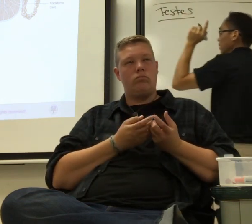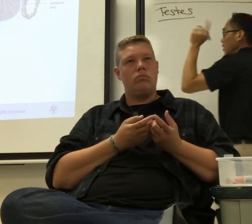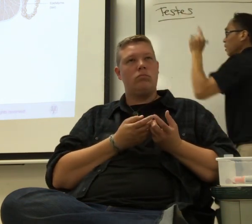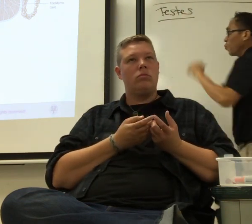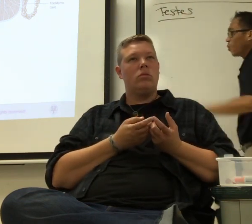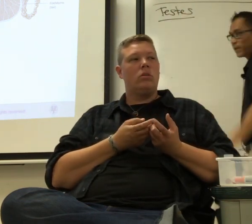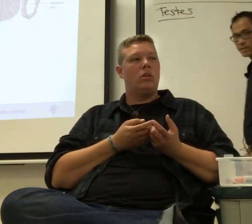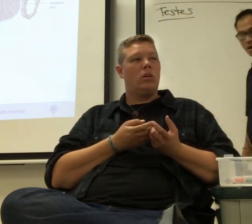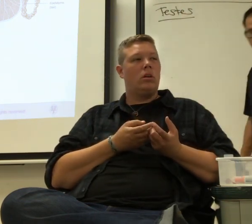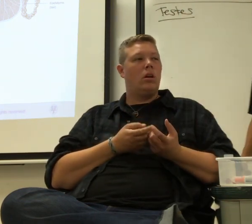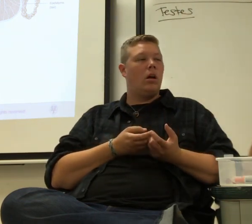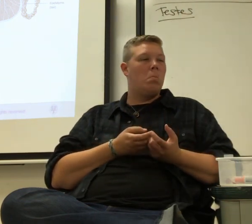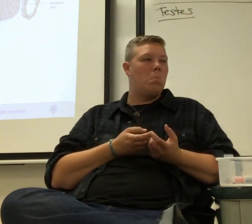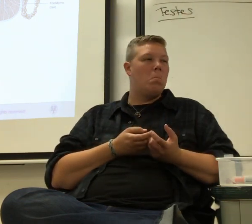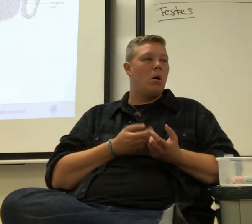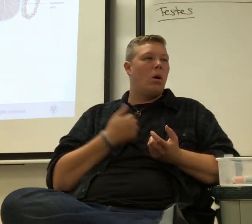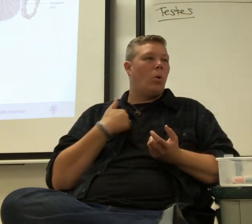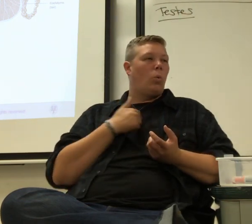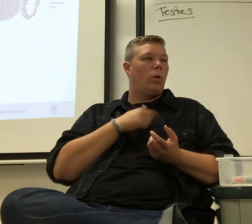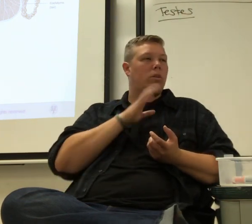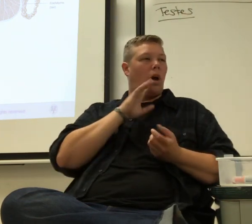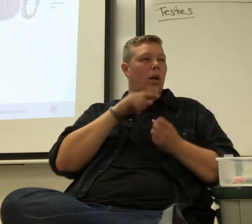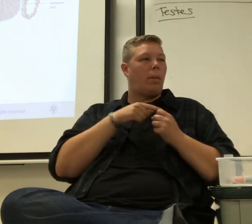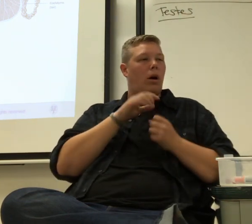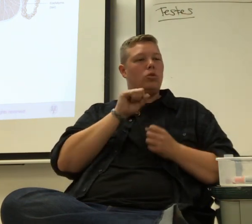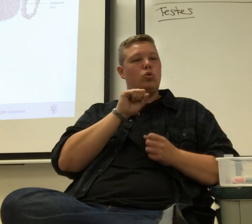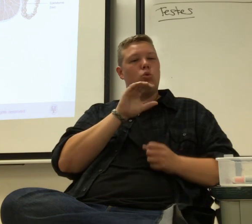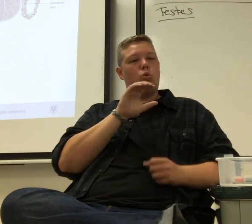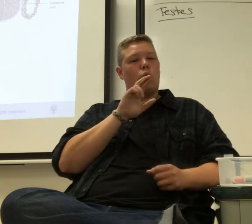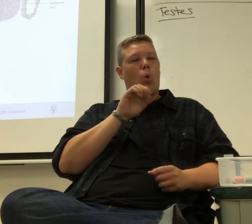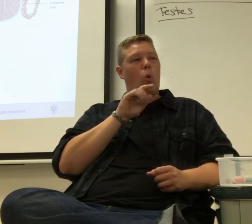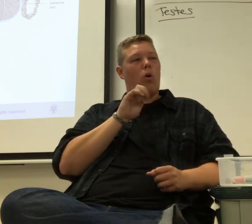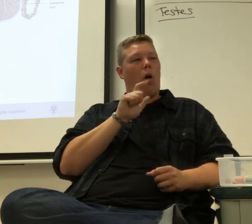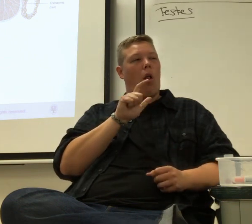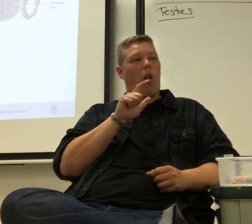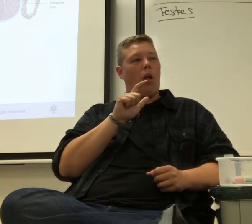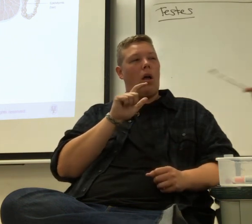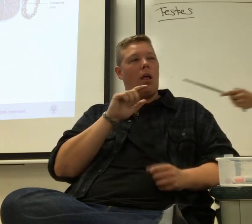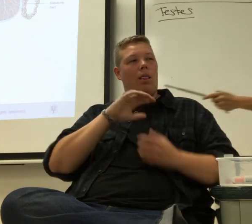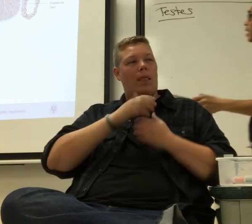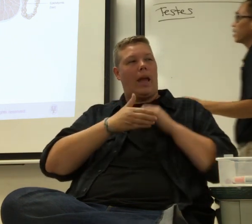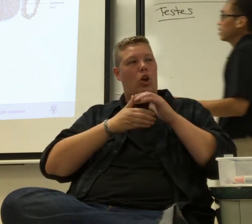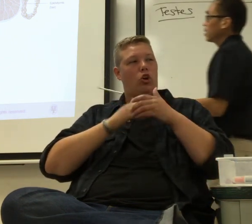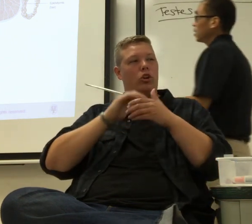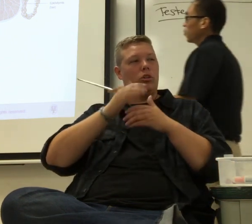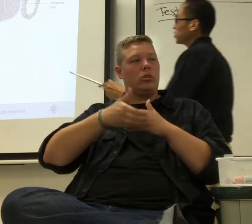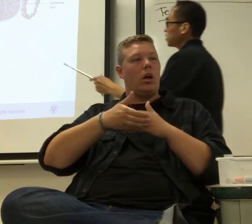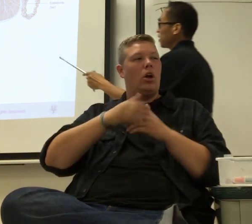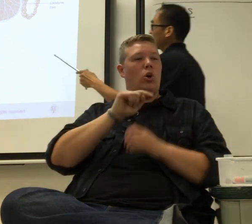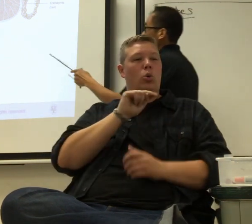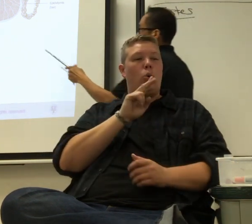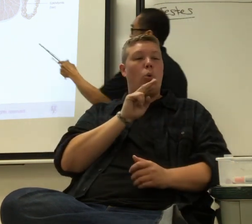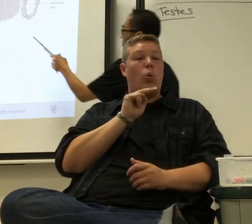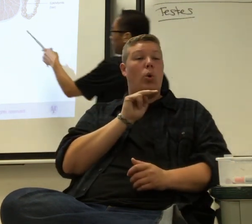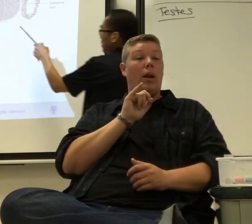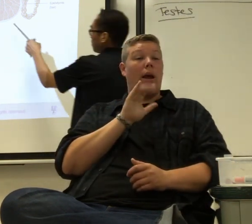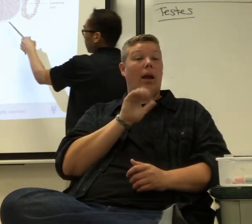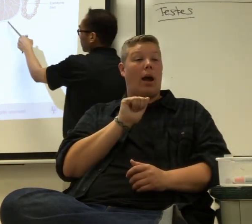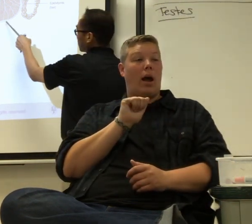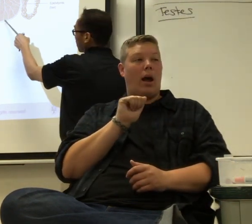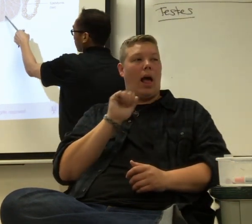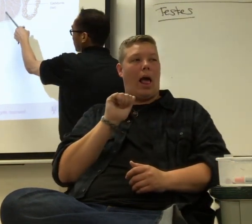and what we had talked about are the scrotal layers all the way down to tunica albuginea, which has all these